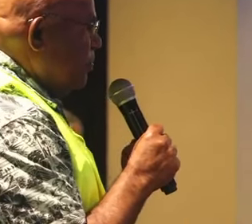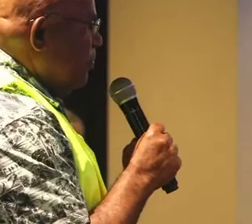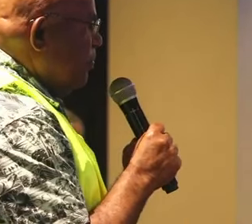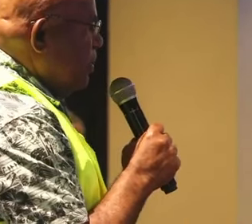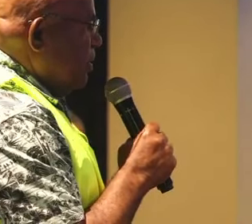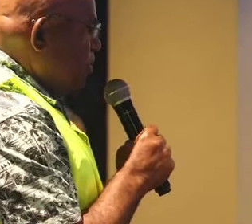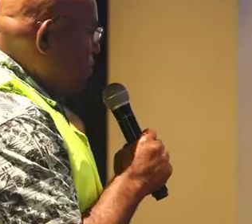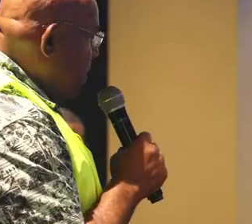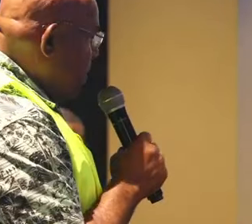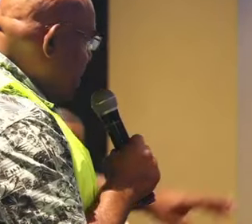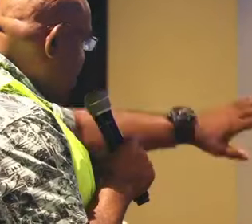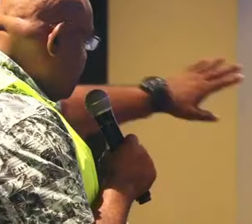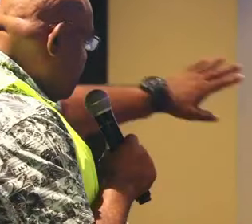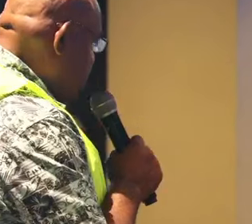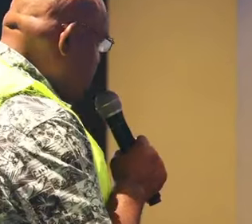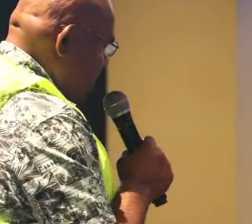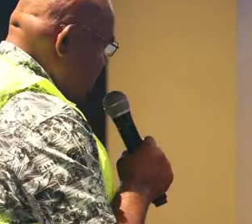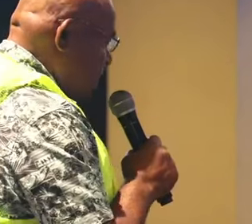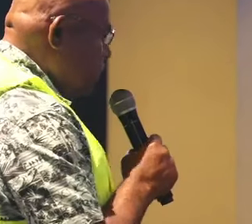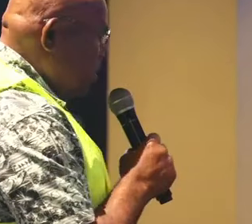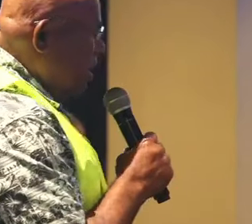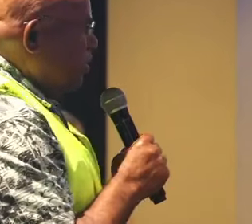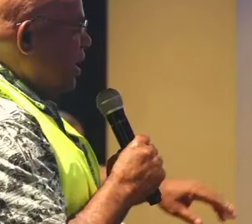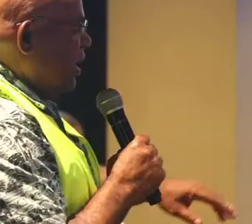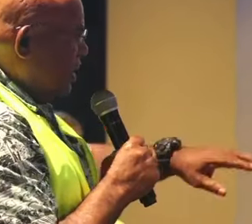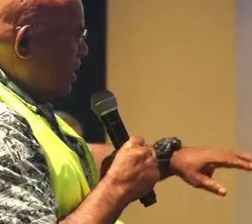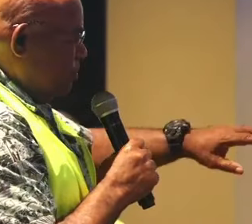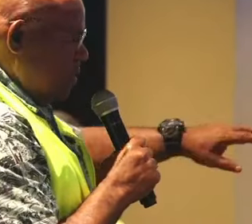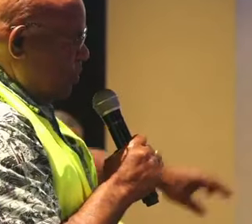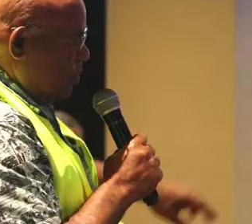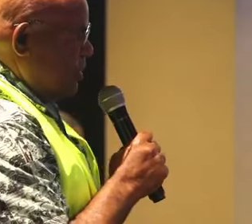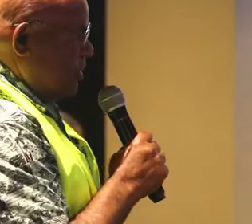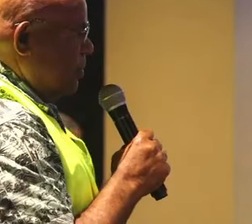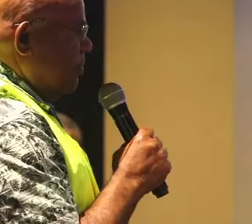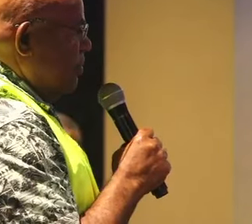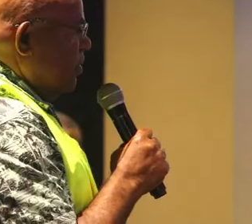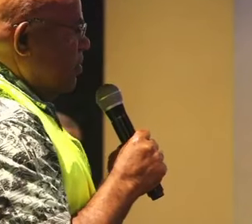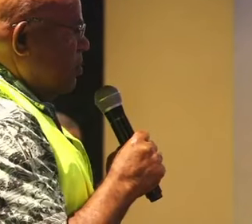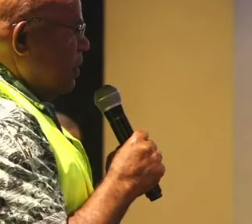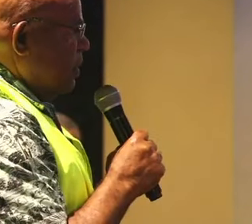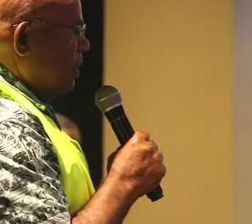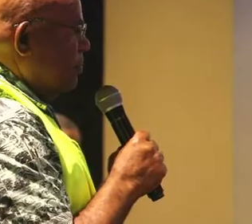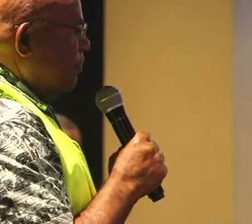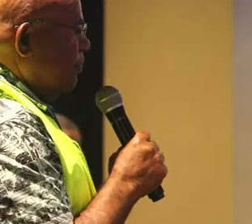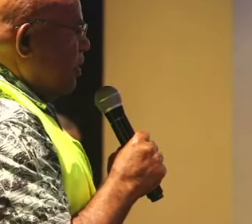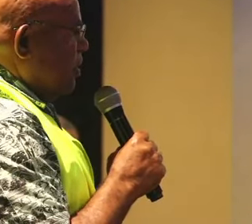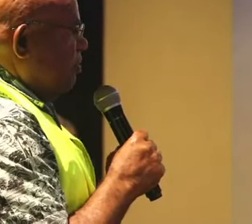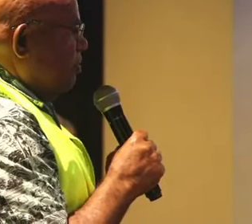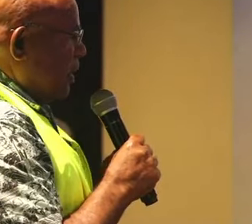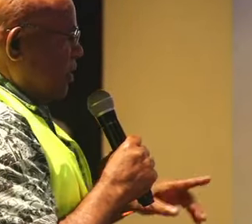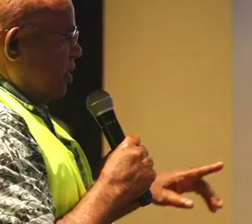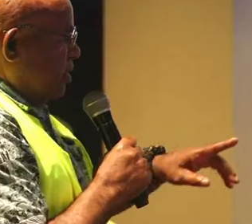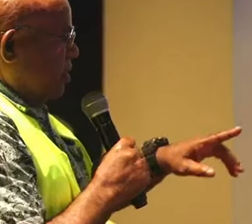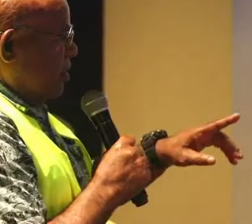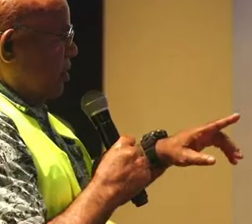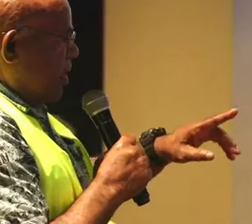stop. So me look for any bloody me like at all kind of canteen pull up load slap when me blessed up.